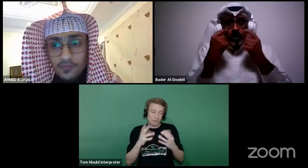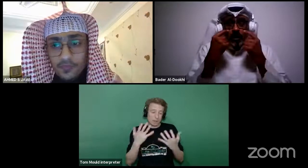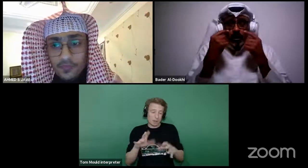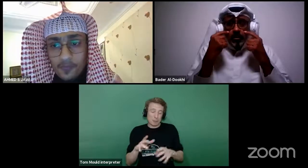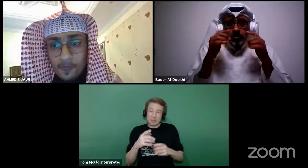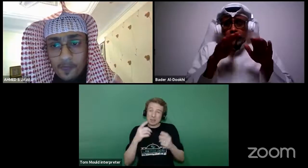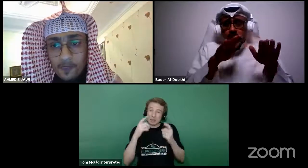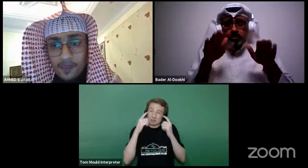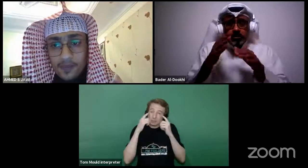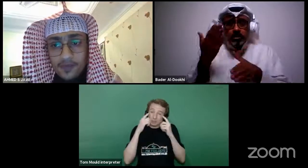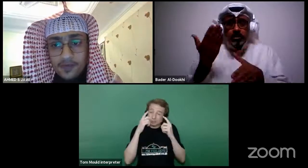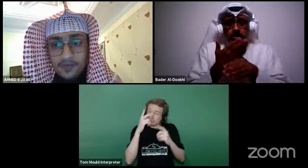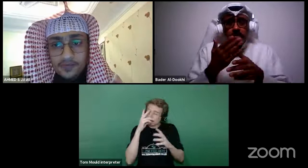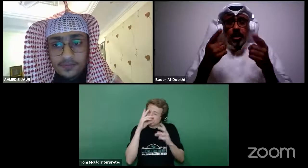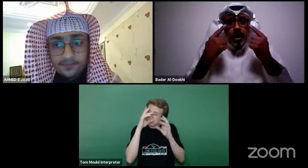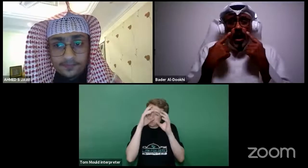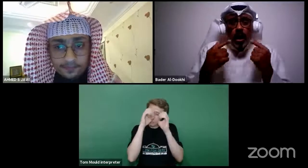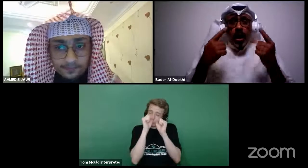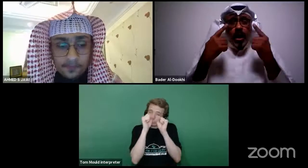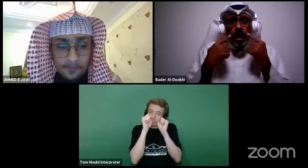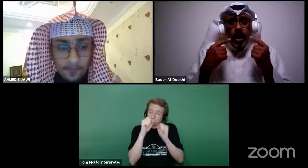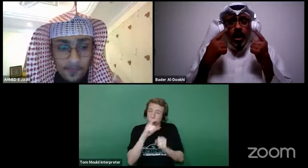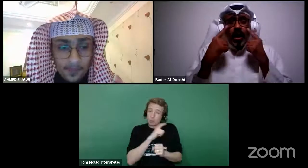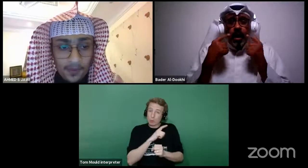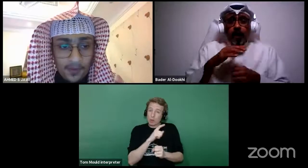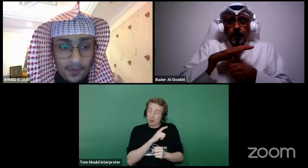that he was suppressing.